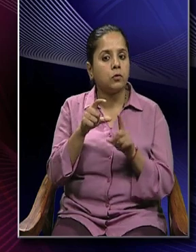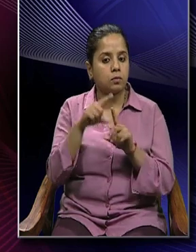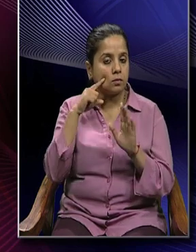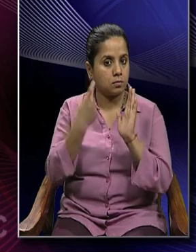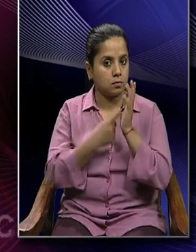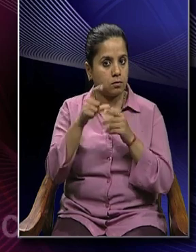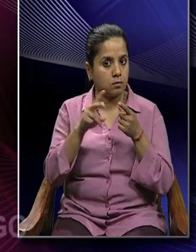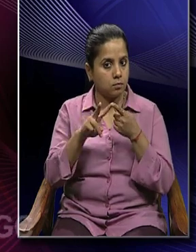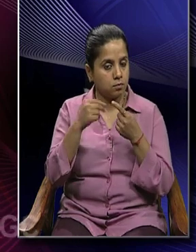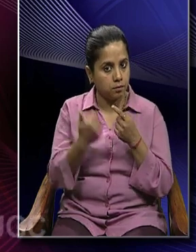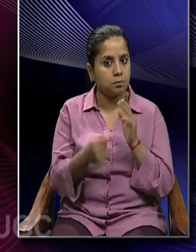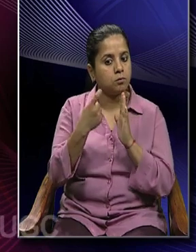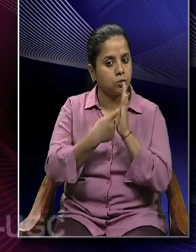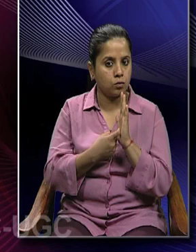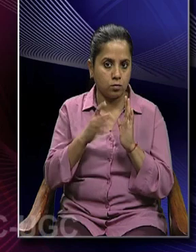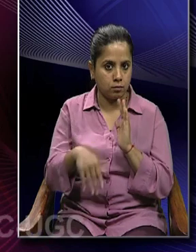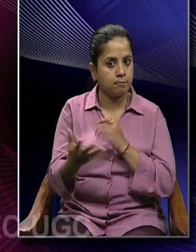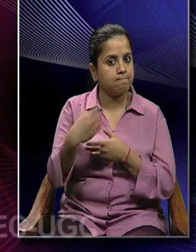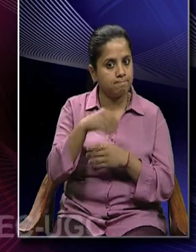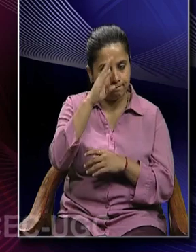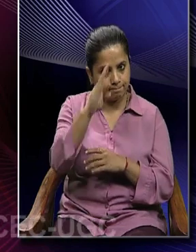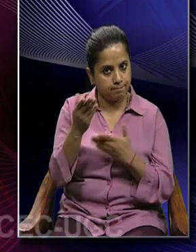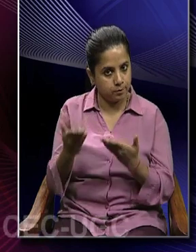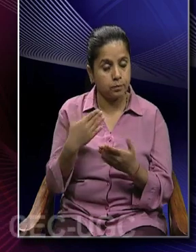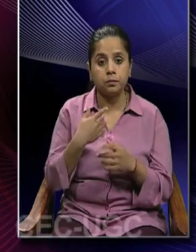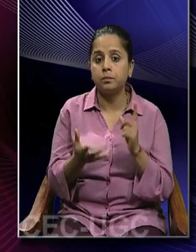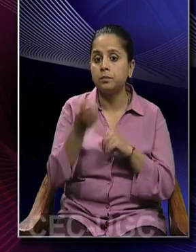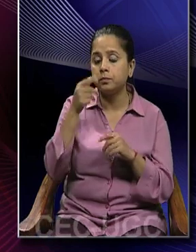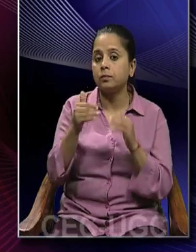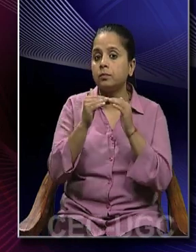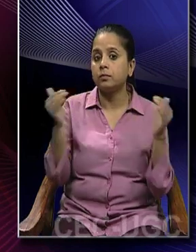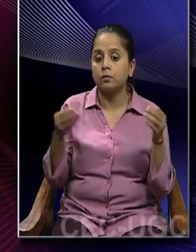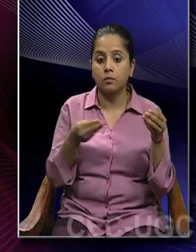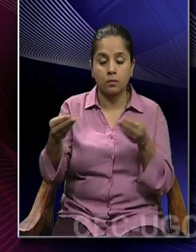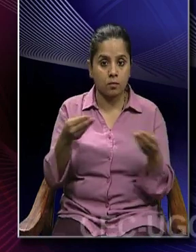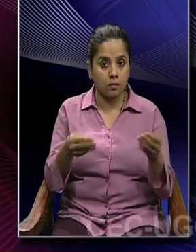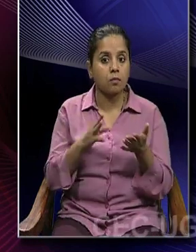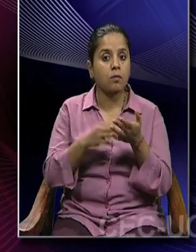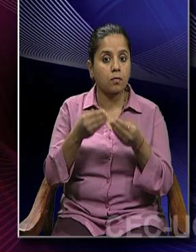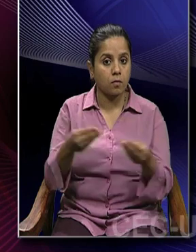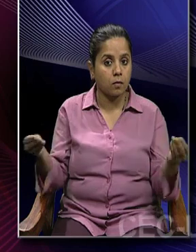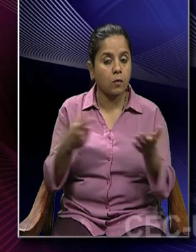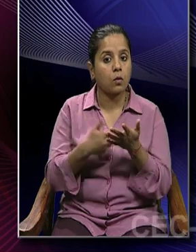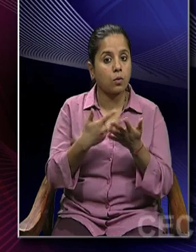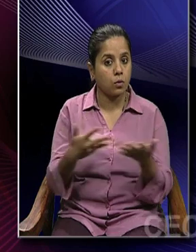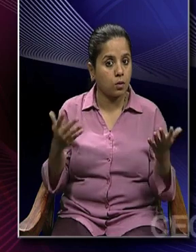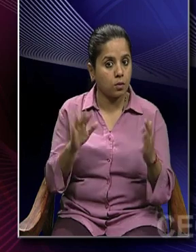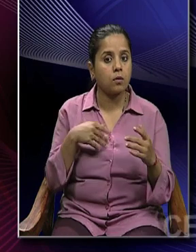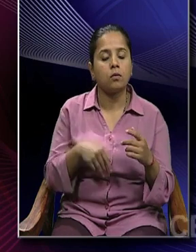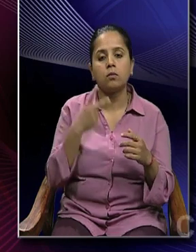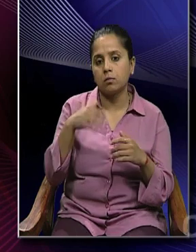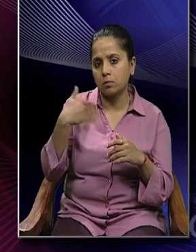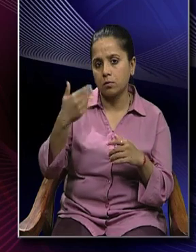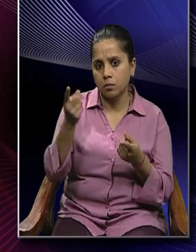And we find that when equitable distribution of the material resources will take place,